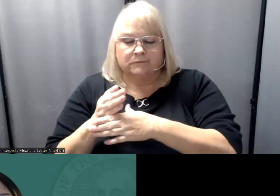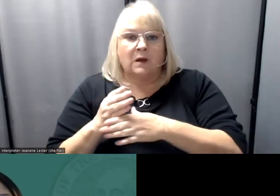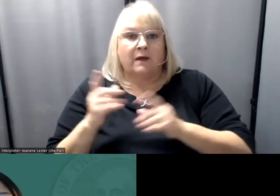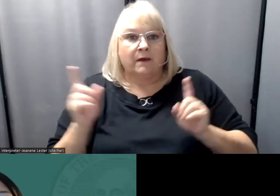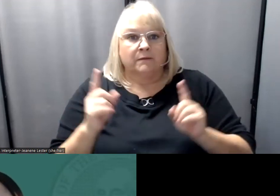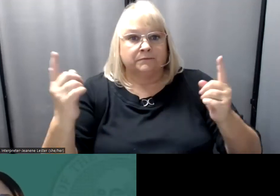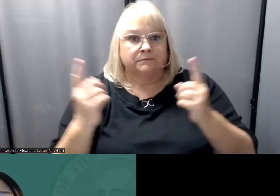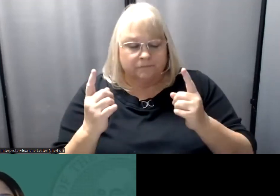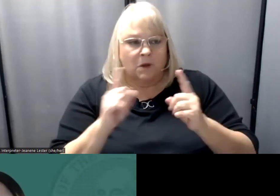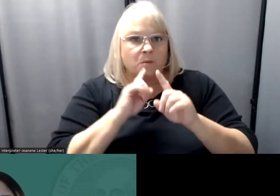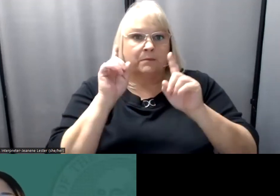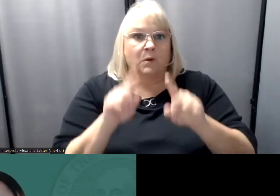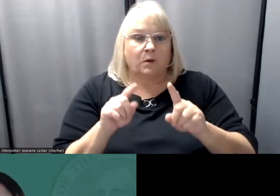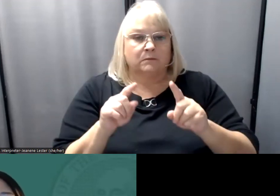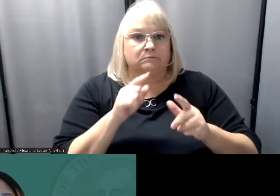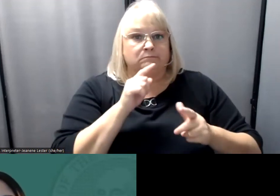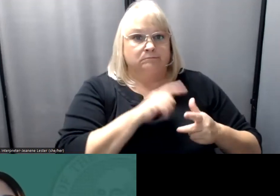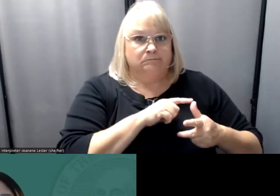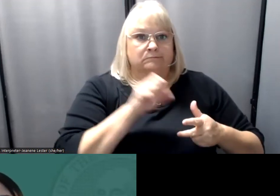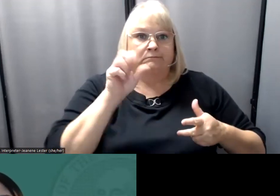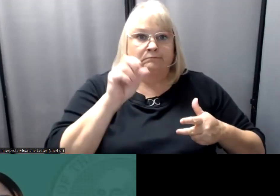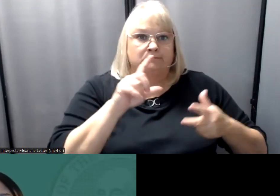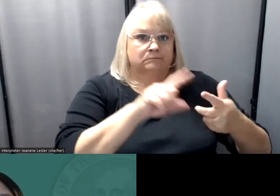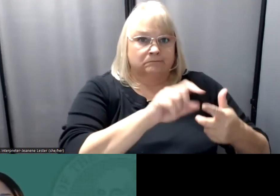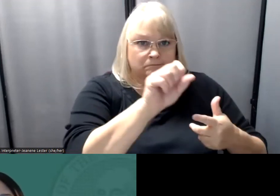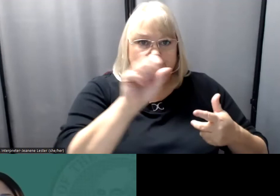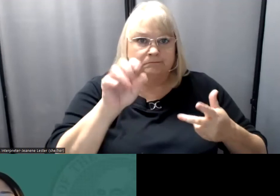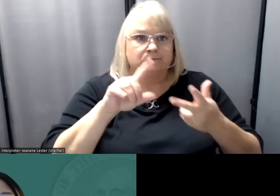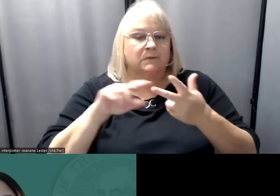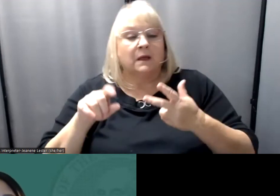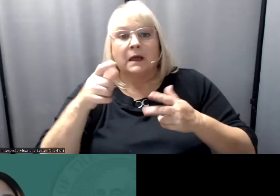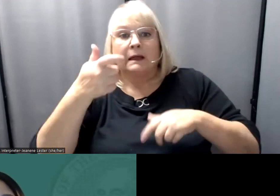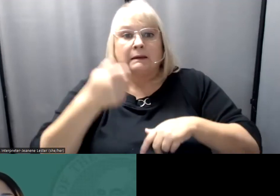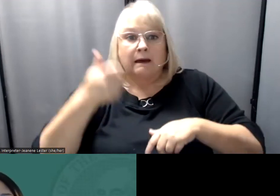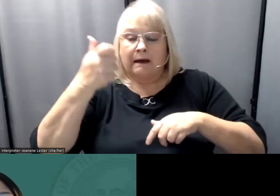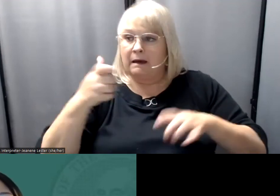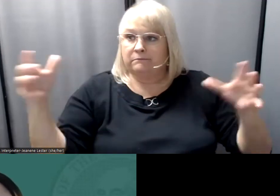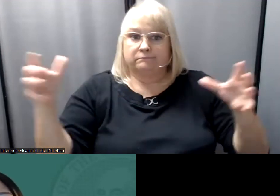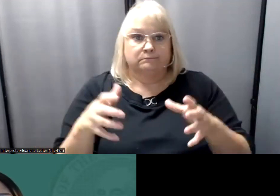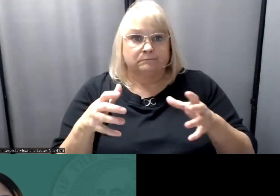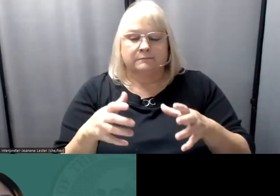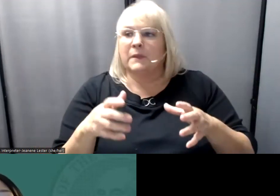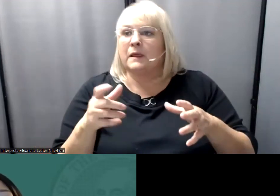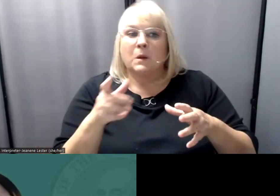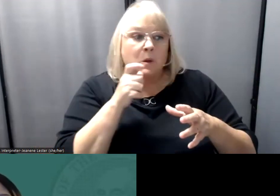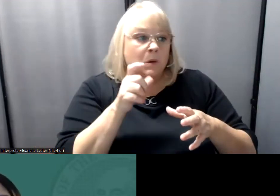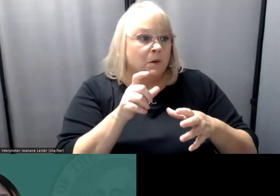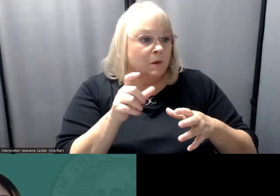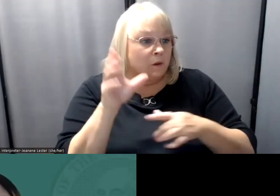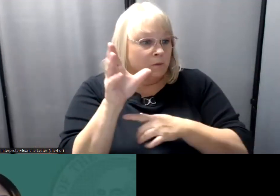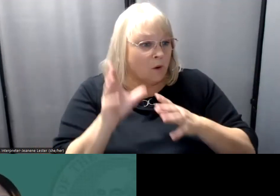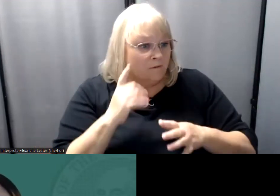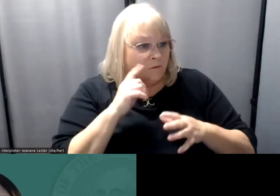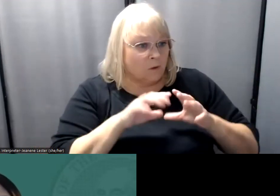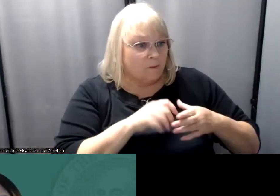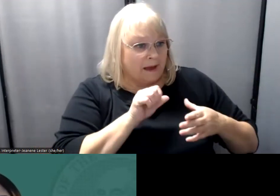Timer, hey, let's hear from everybody. Who will be a spokesperson for group A over here? Who will be a spokesperson? And then